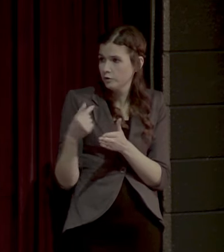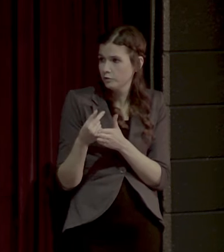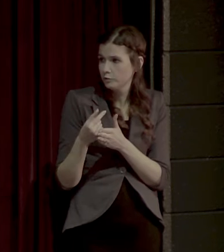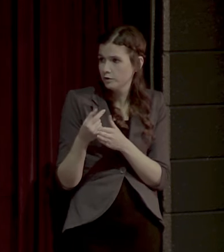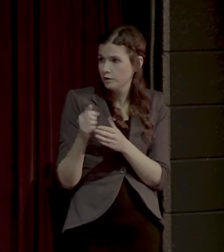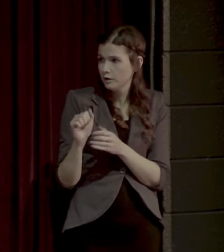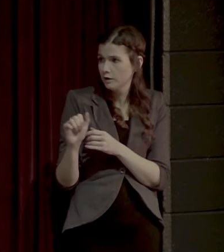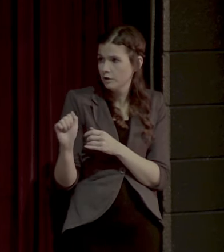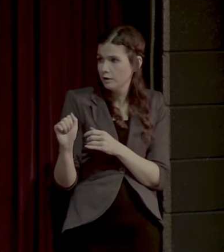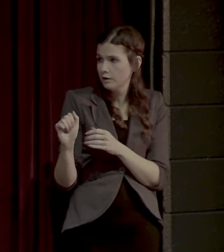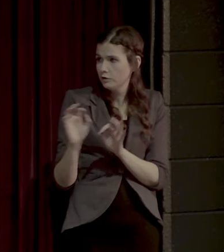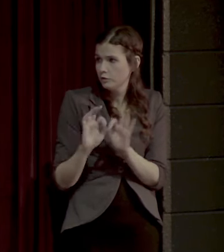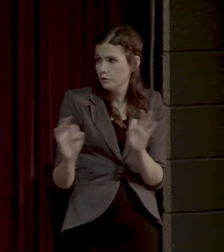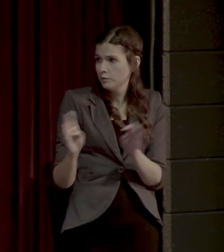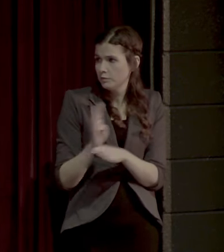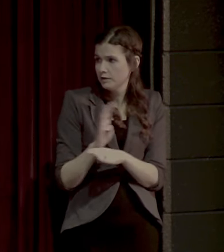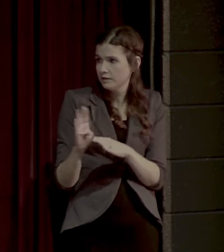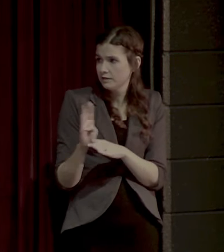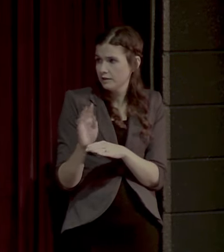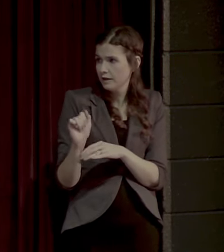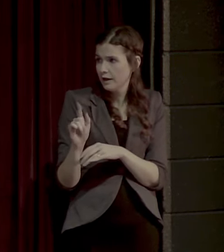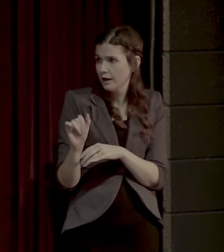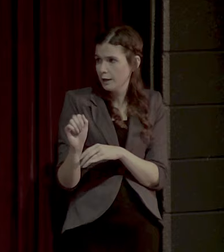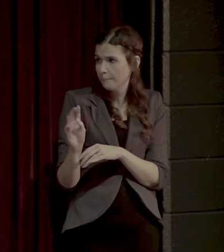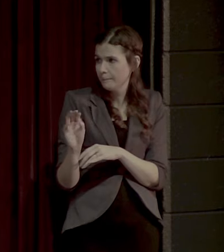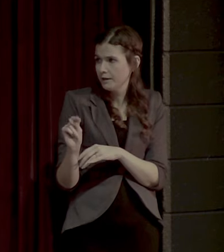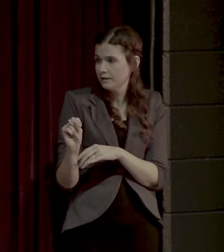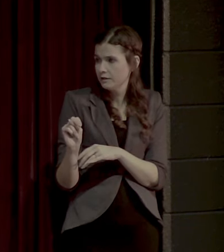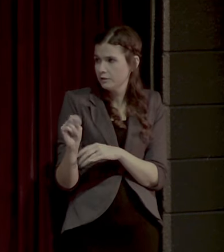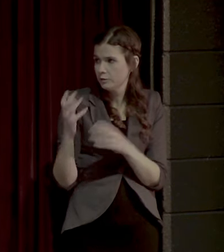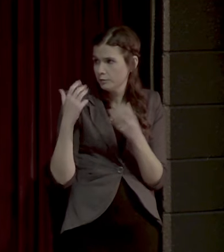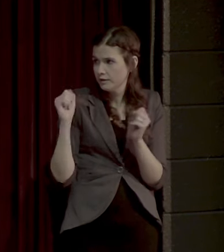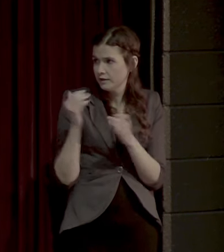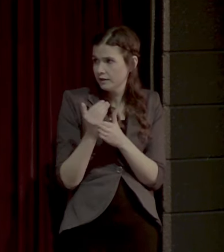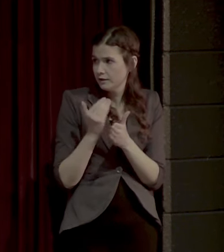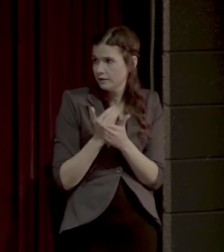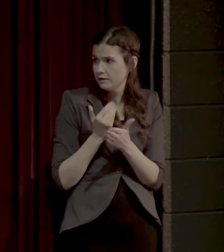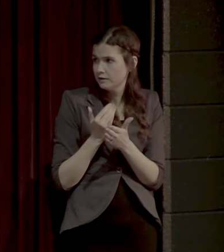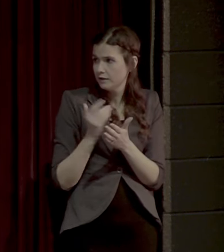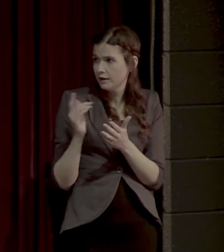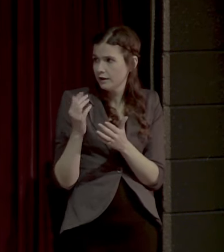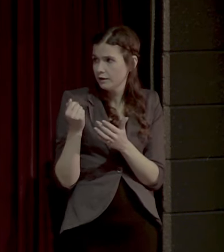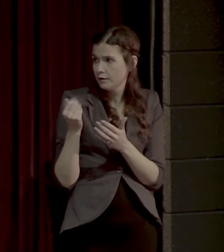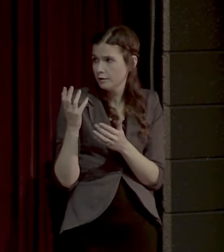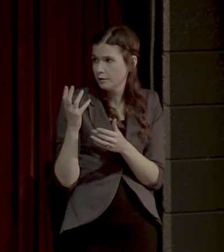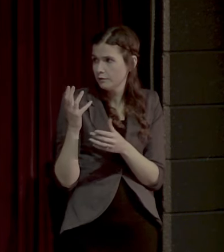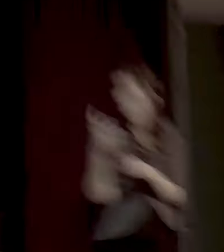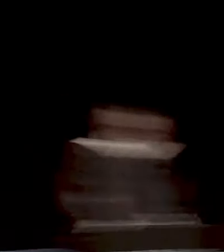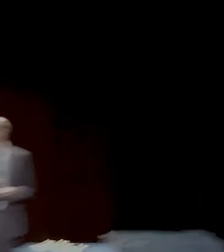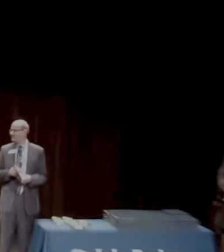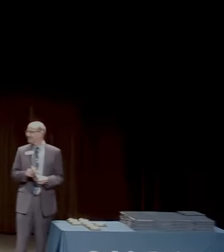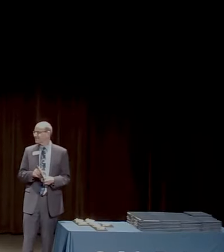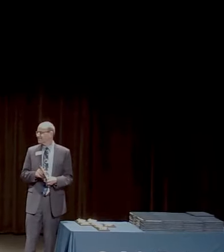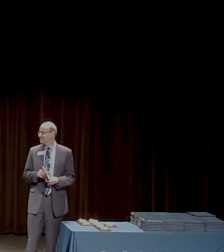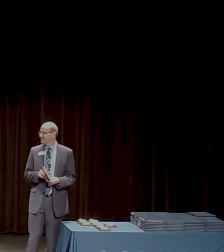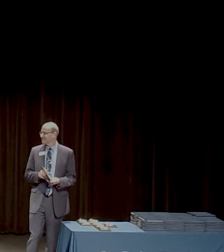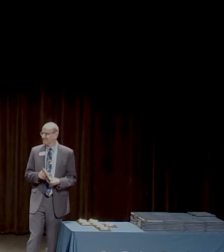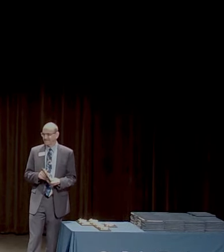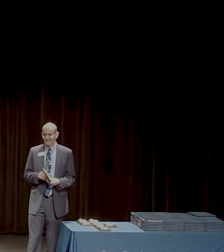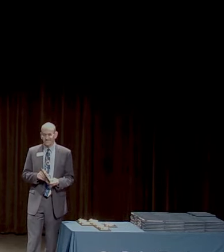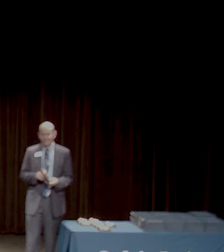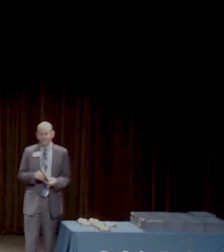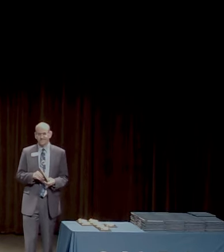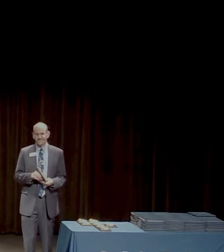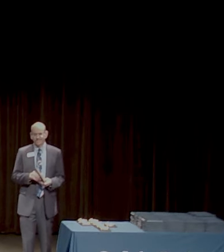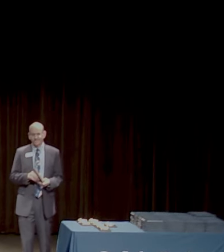in business administration. She is a President's List honoree and a member of the Lady Royals basketball and volleyball teams. On both teams,